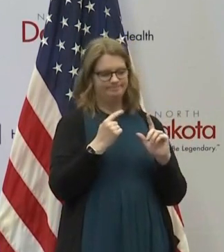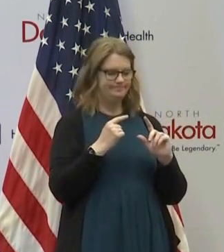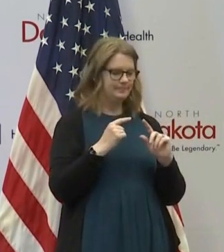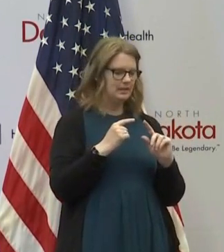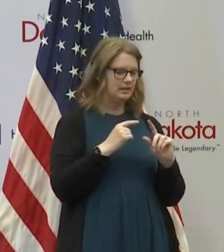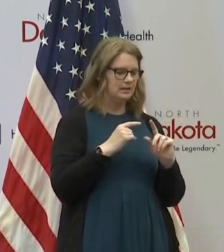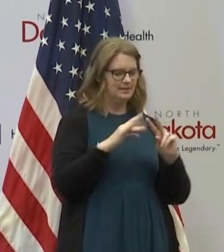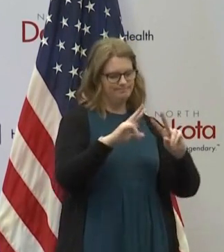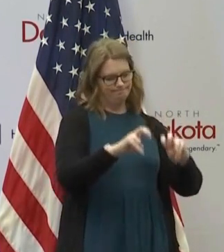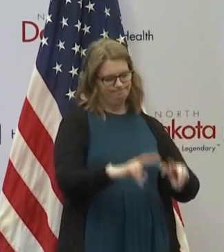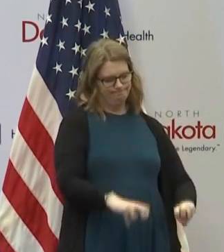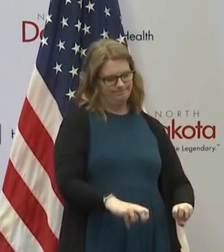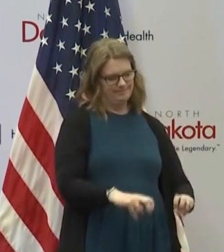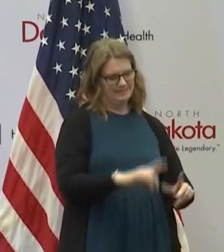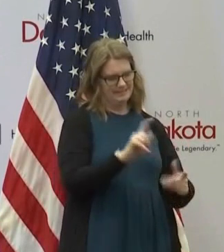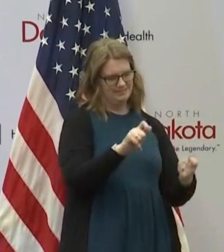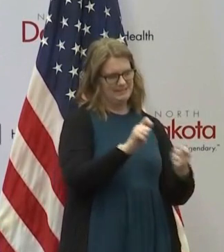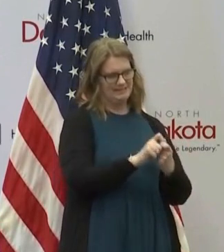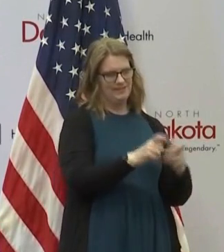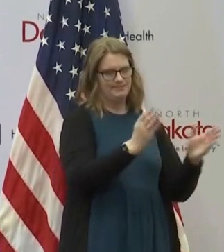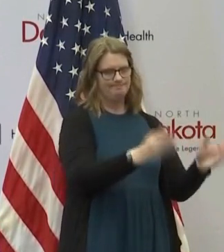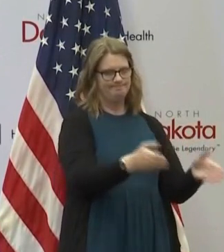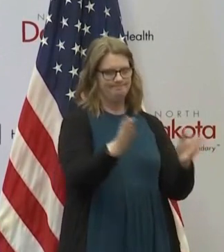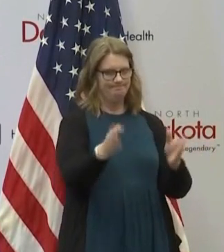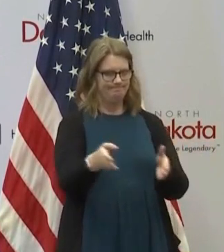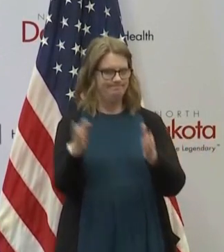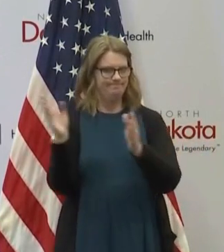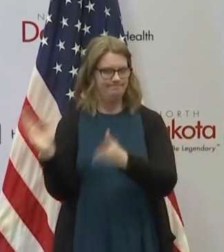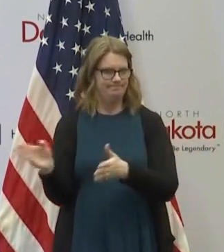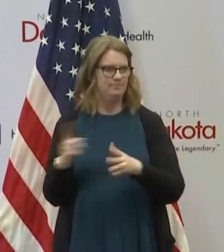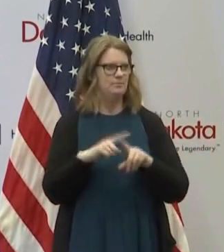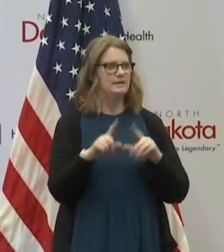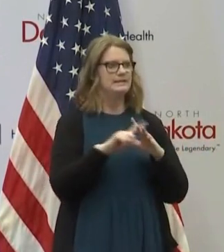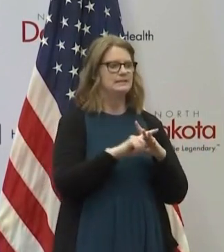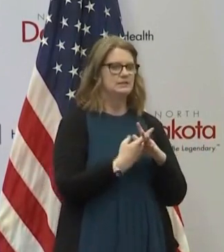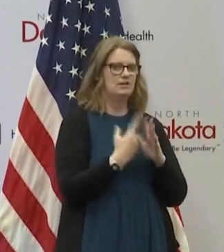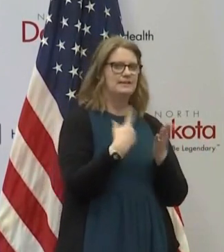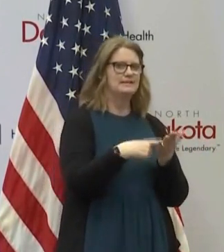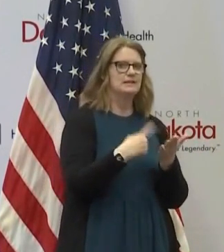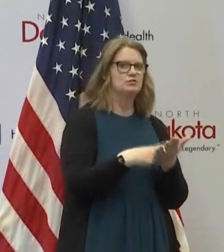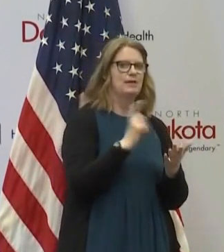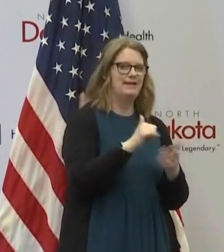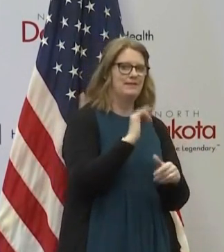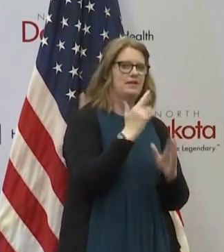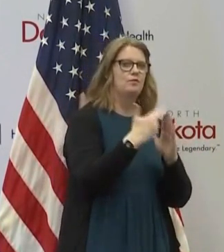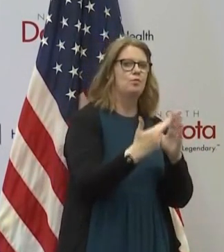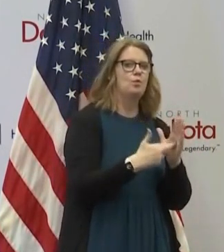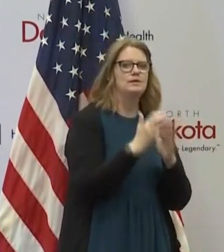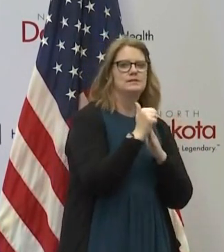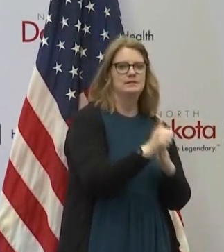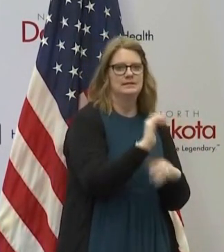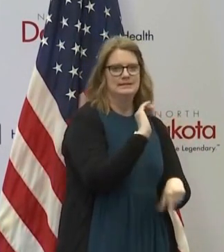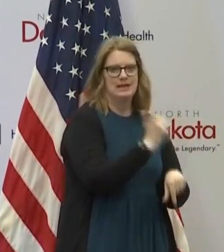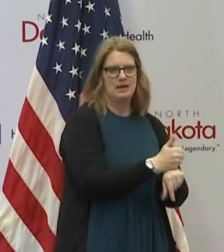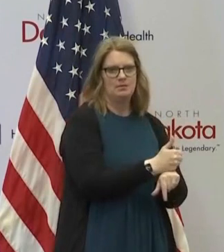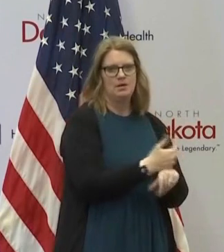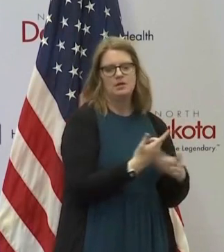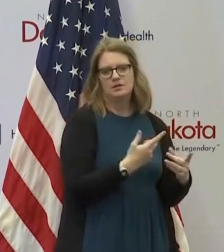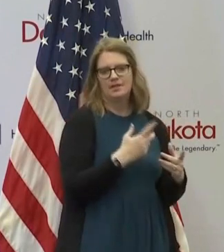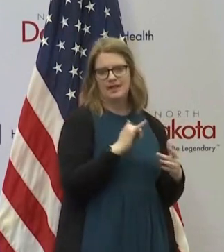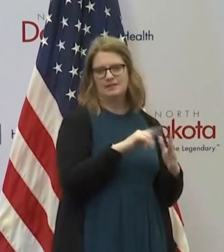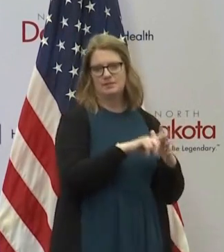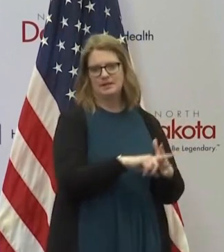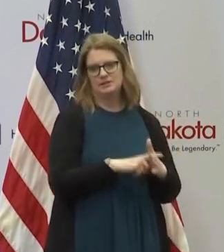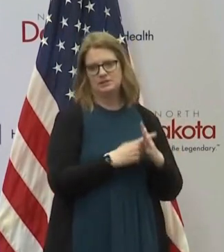be a one-size-fits-all. But in order to start the discussion, we have to have the protocols in place. So those have been our